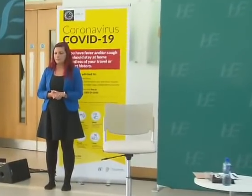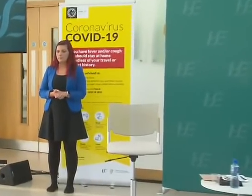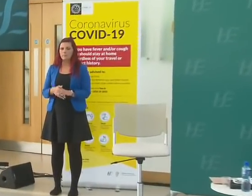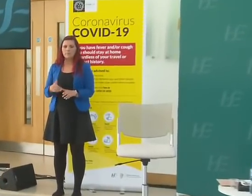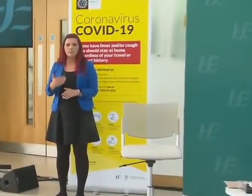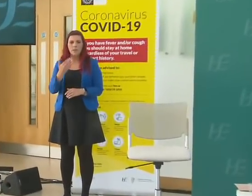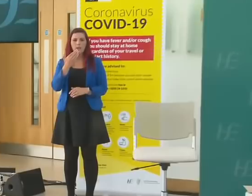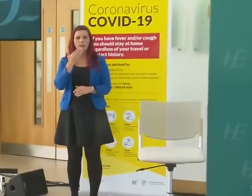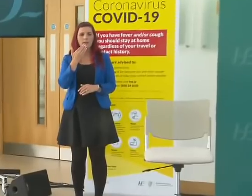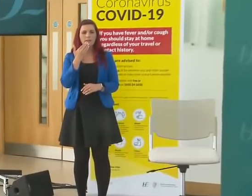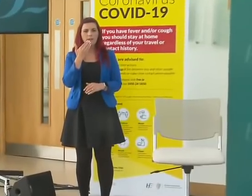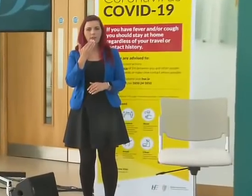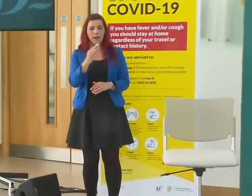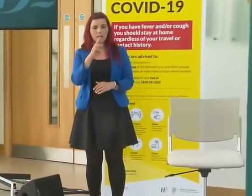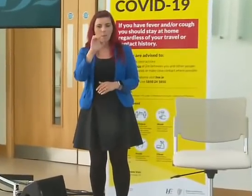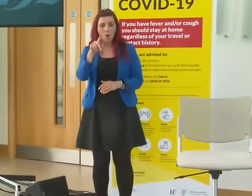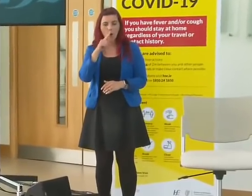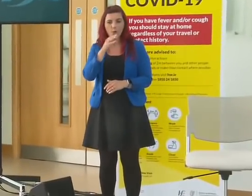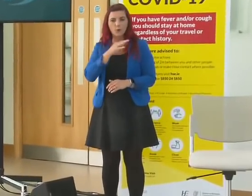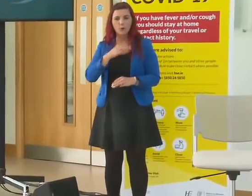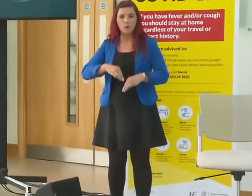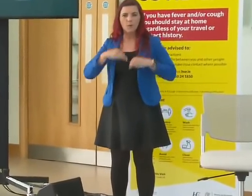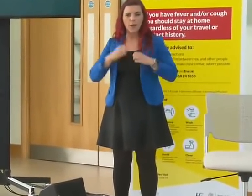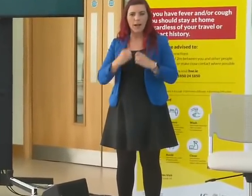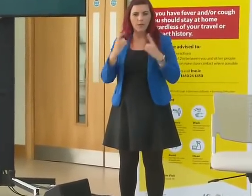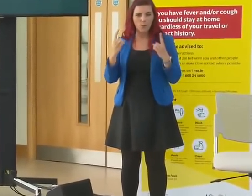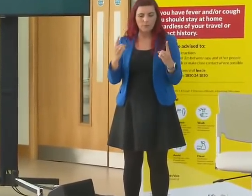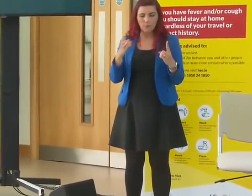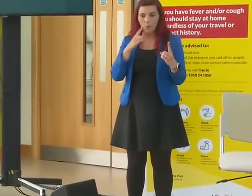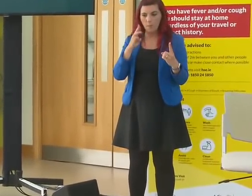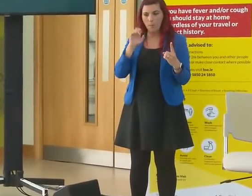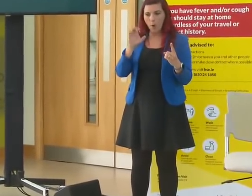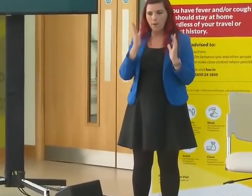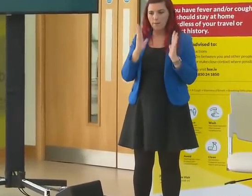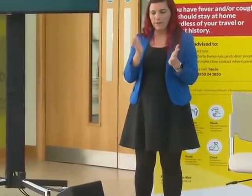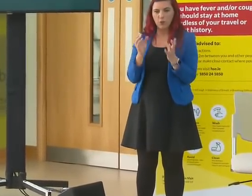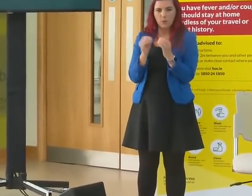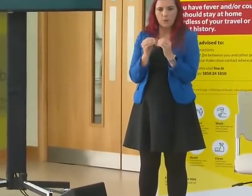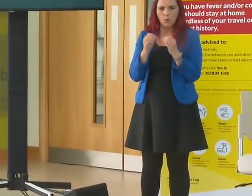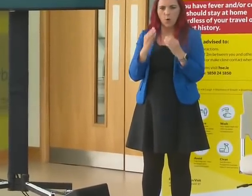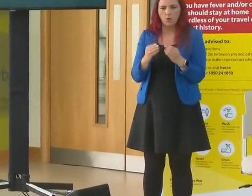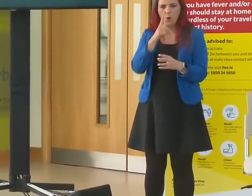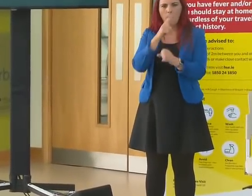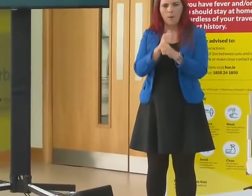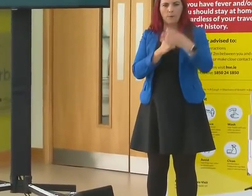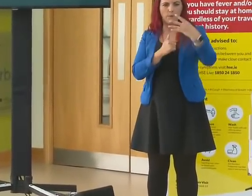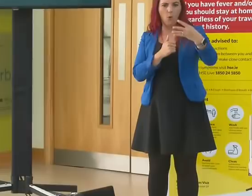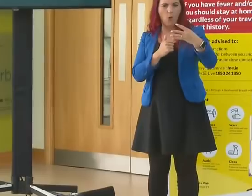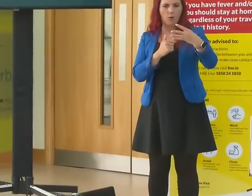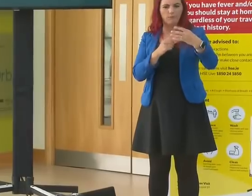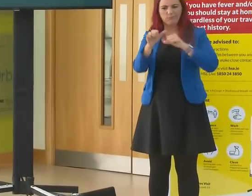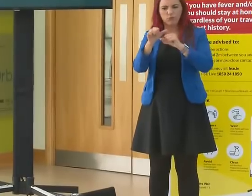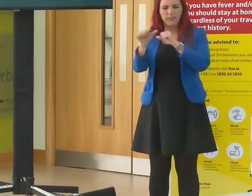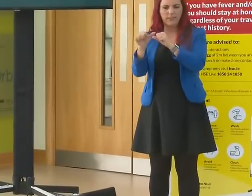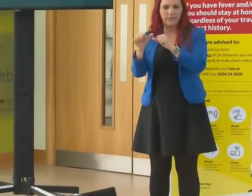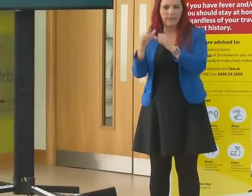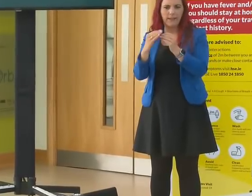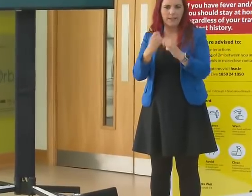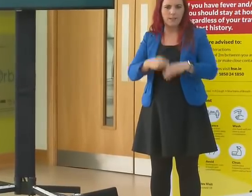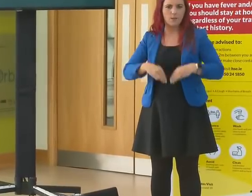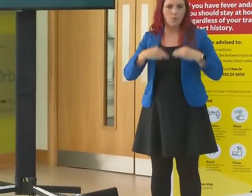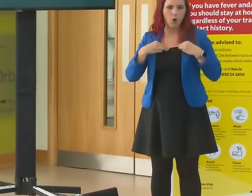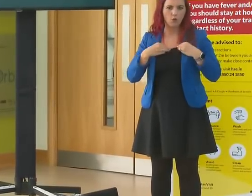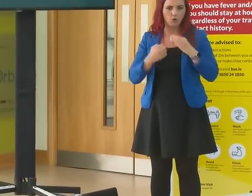Thank you, Paul, and good morning, everybody, again. As Paul has mentioned, I just want to touch on four key areas very briefly this morning to give you a